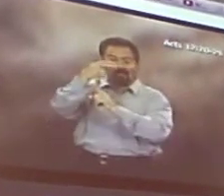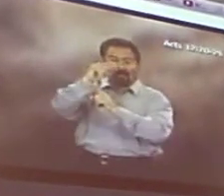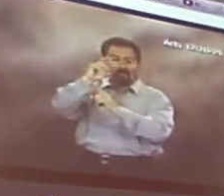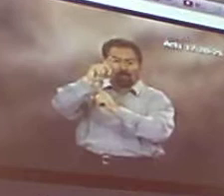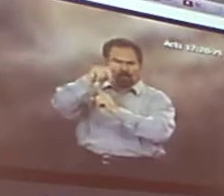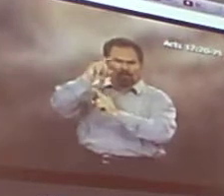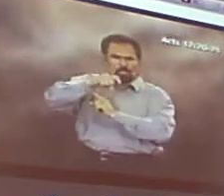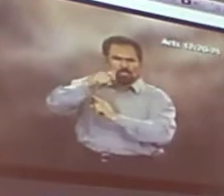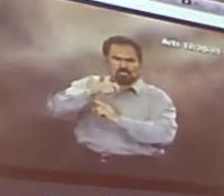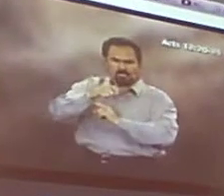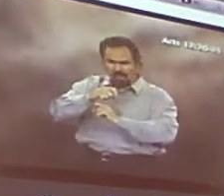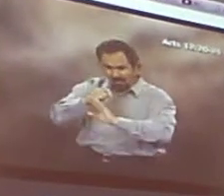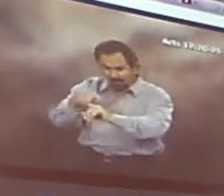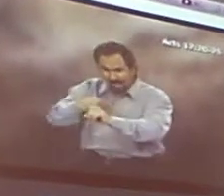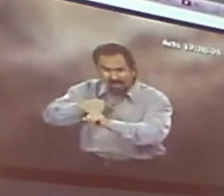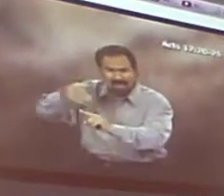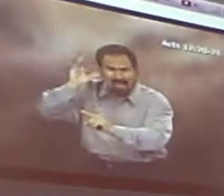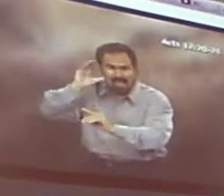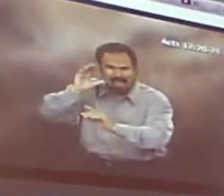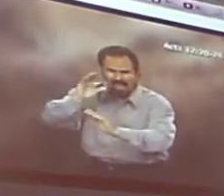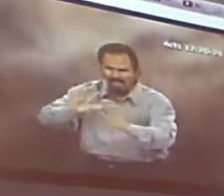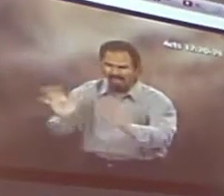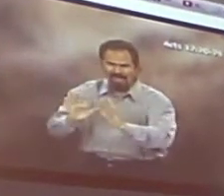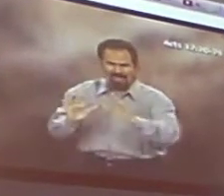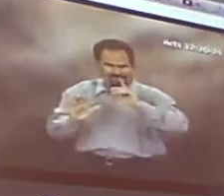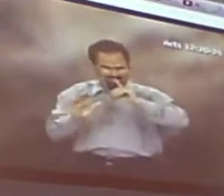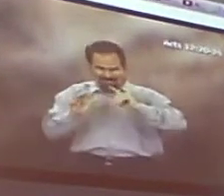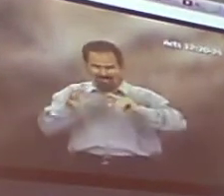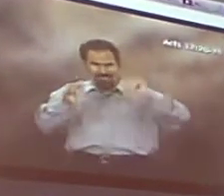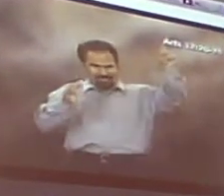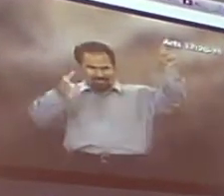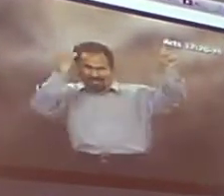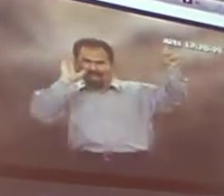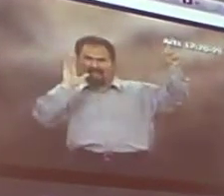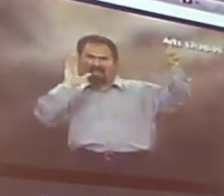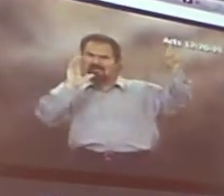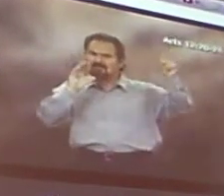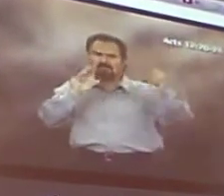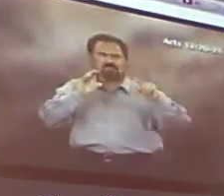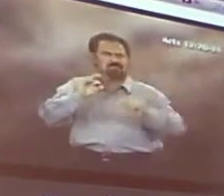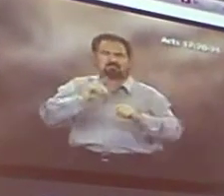God himself.